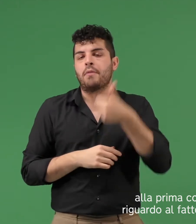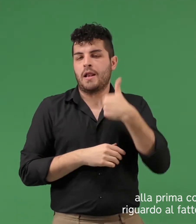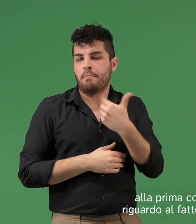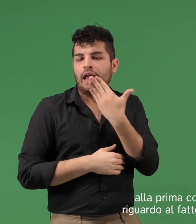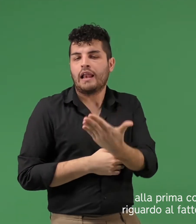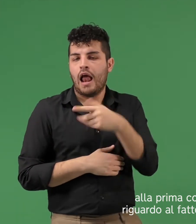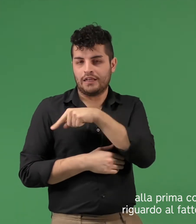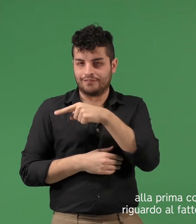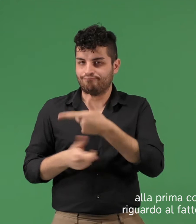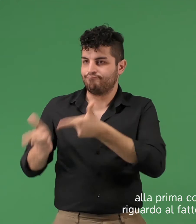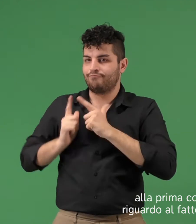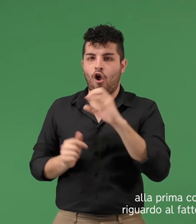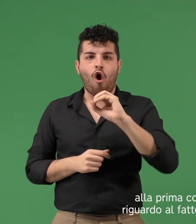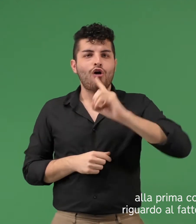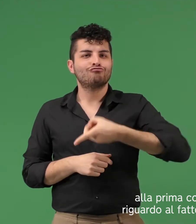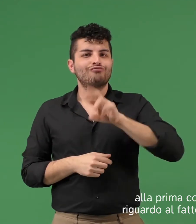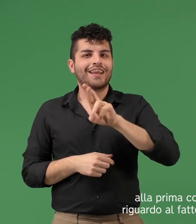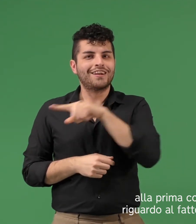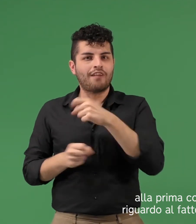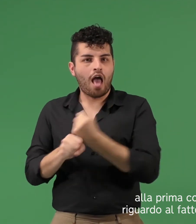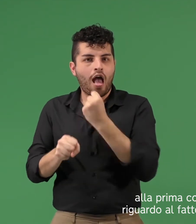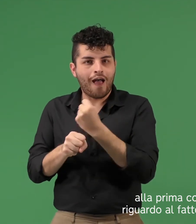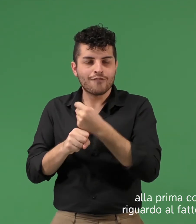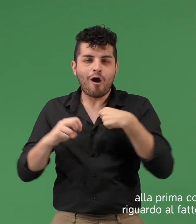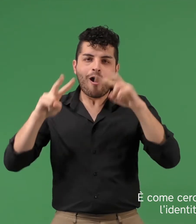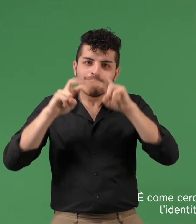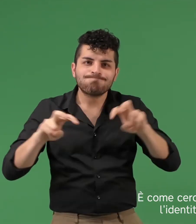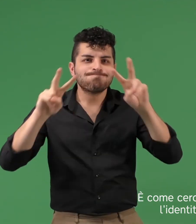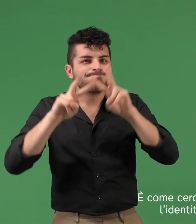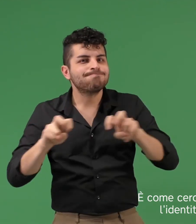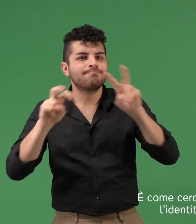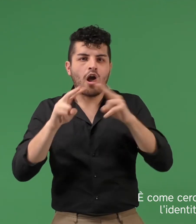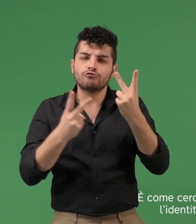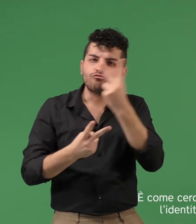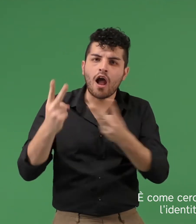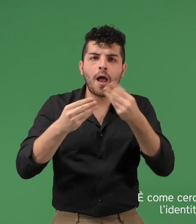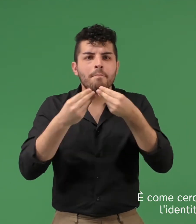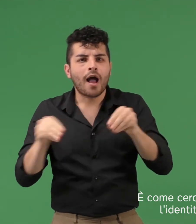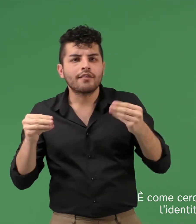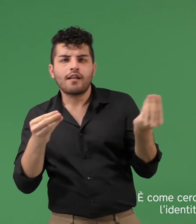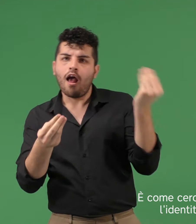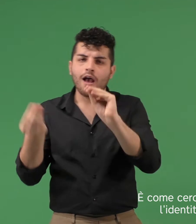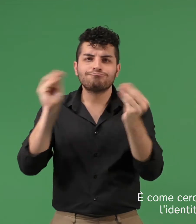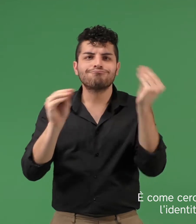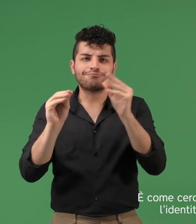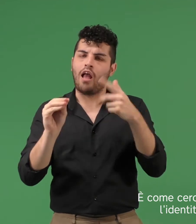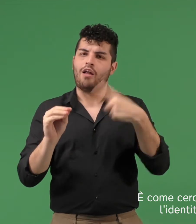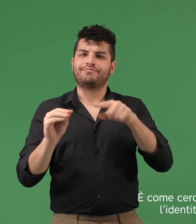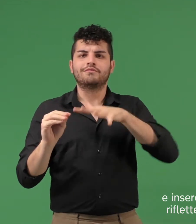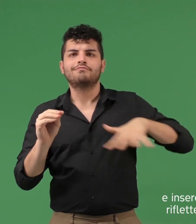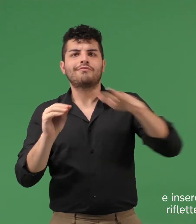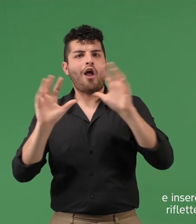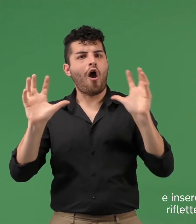speaks to the first thing I mentioned in terms of working with OGR is like trying to work with the character of the